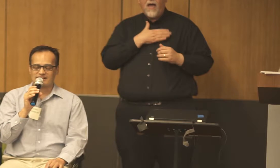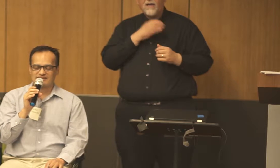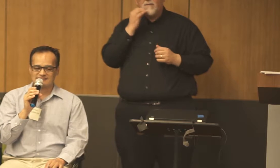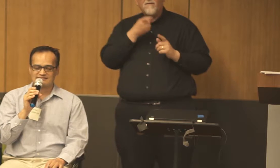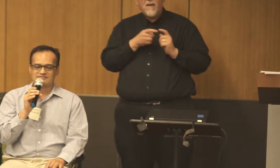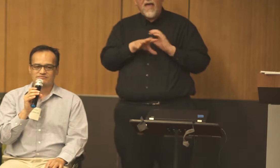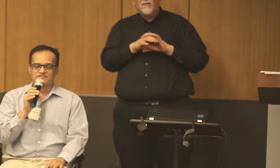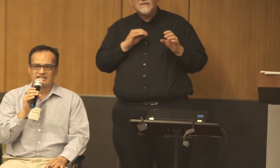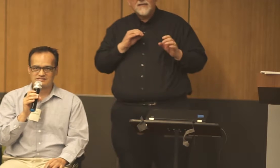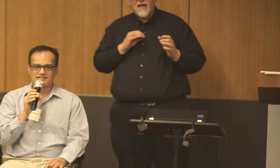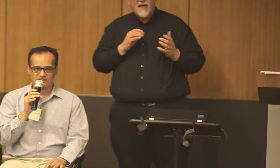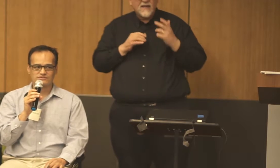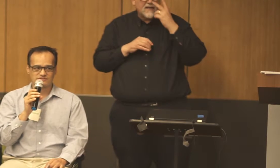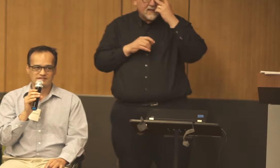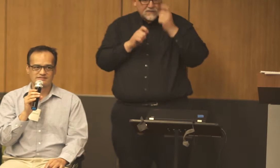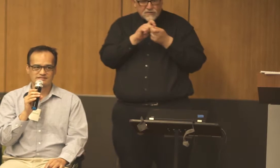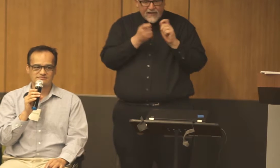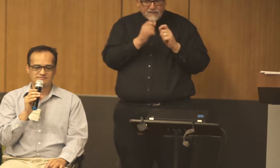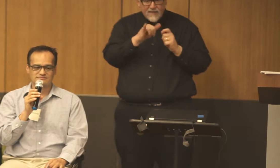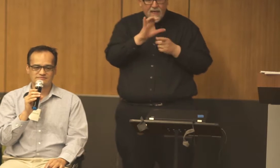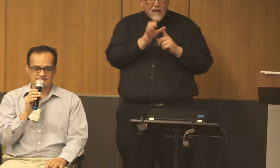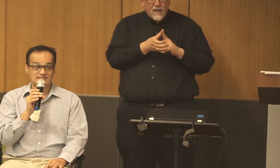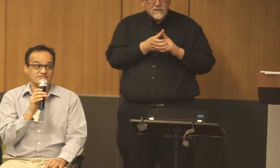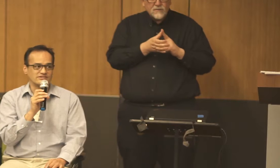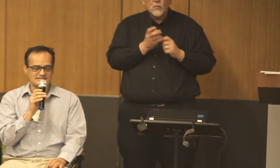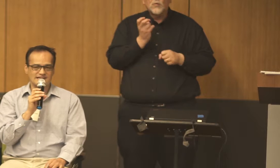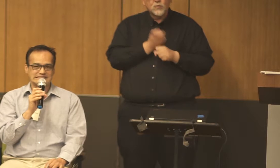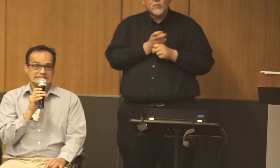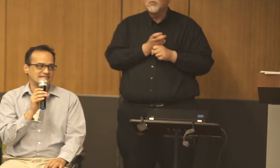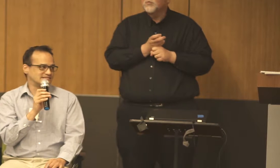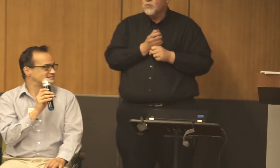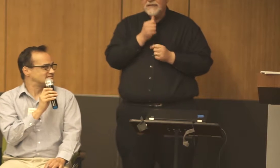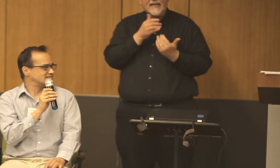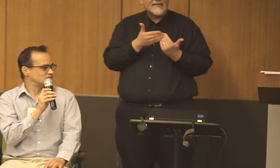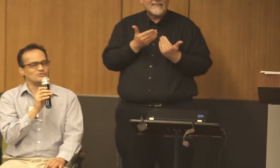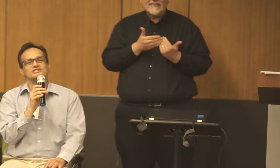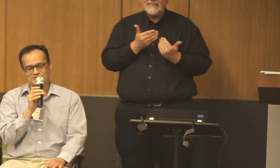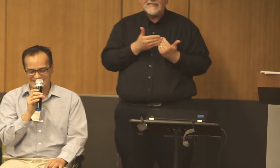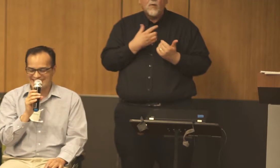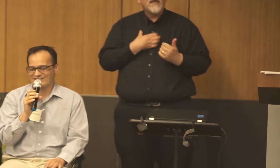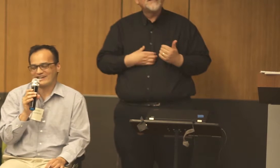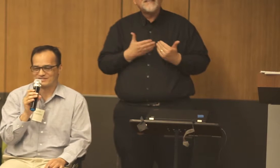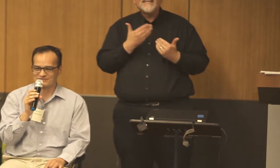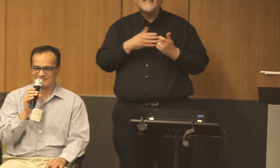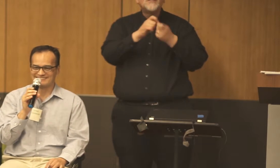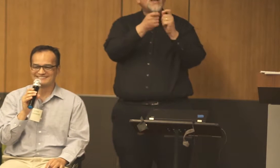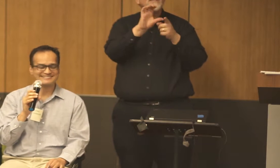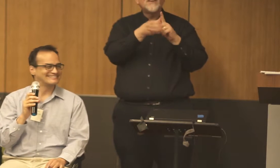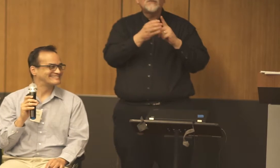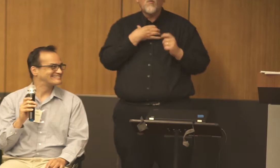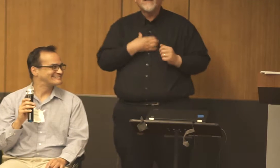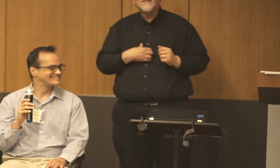outsider. So I think changing that culture is kind of it's difficult. It's not as easy as you wish it would be or I wish it would